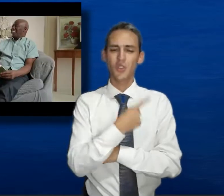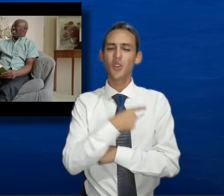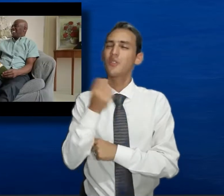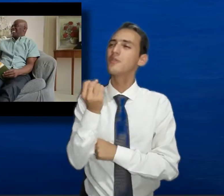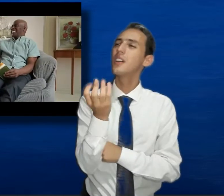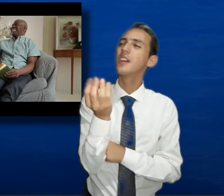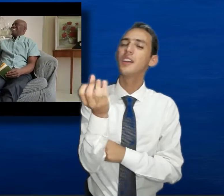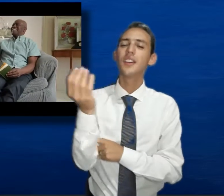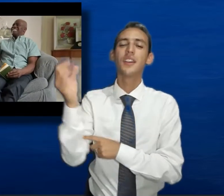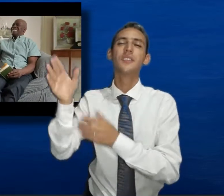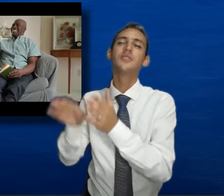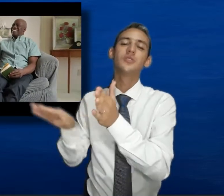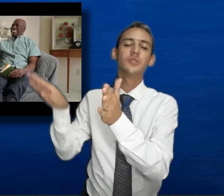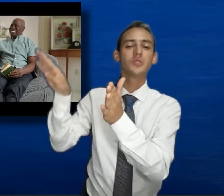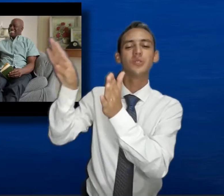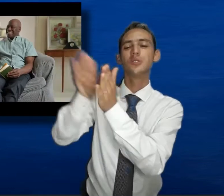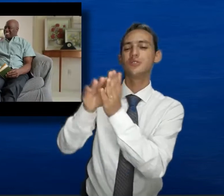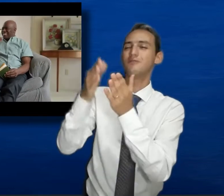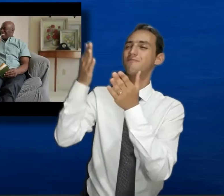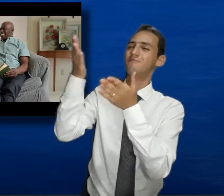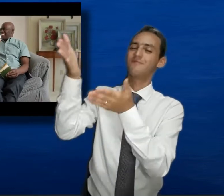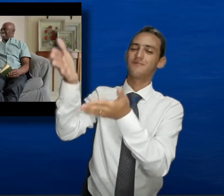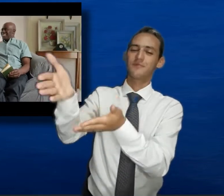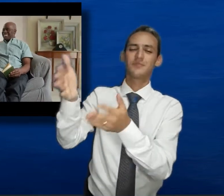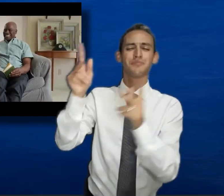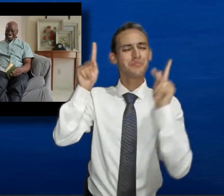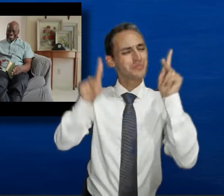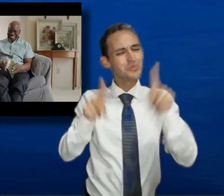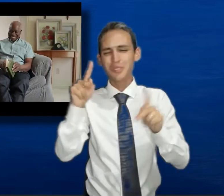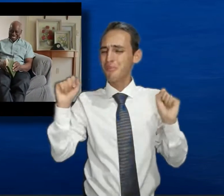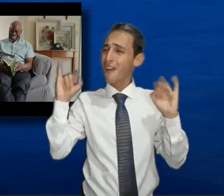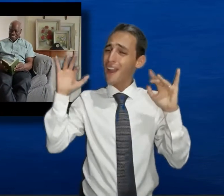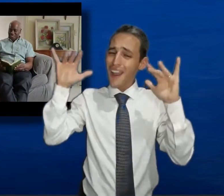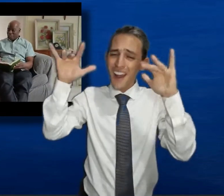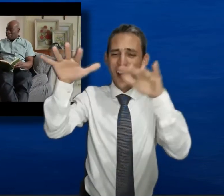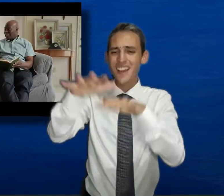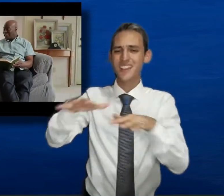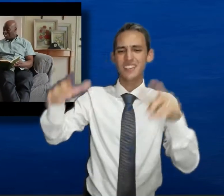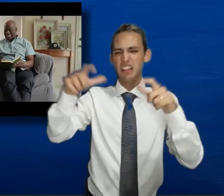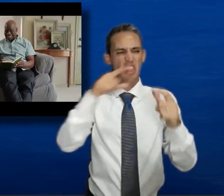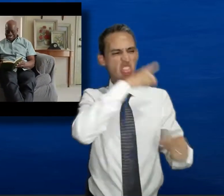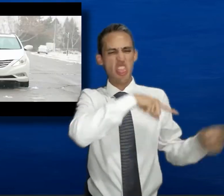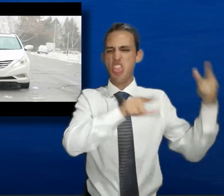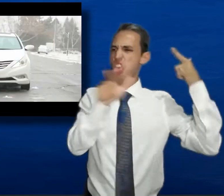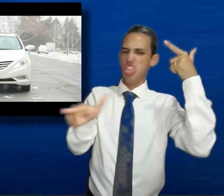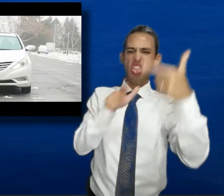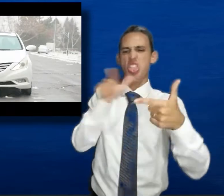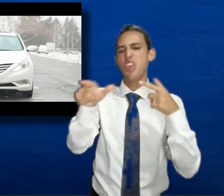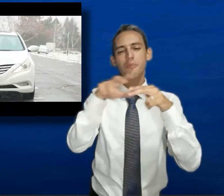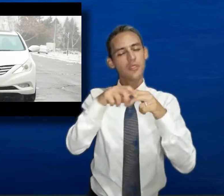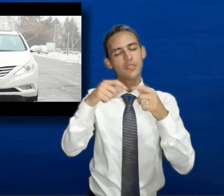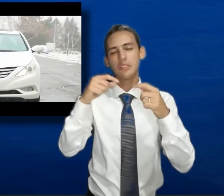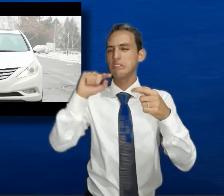prepared, far away in the west,